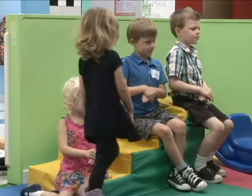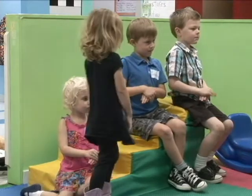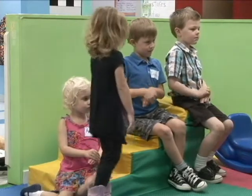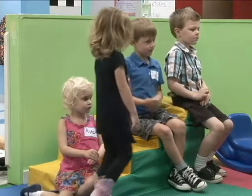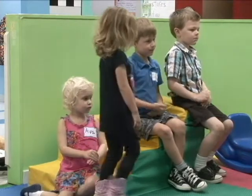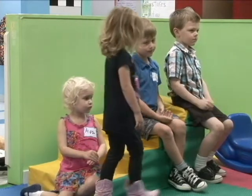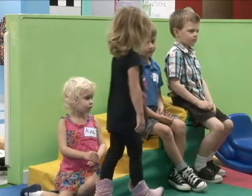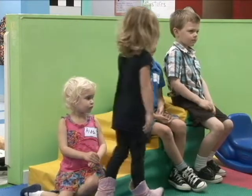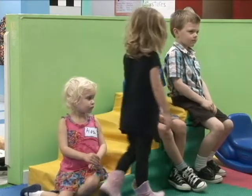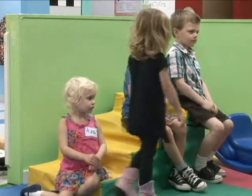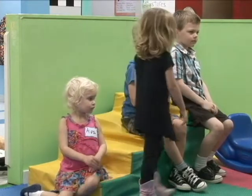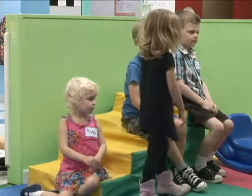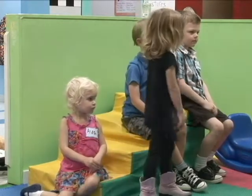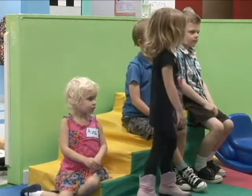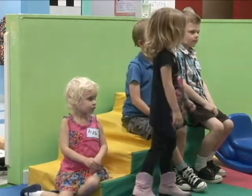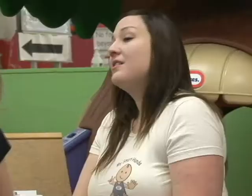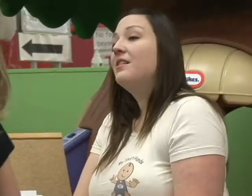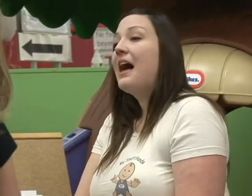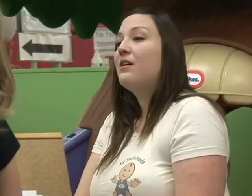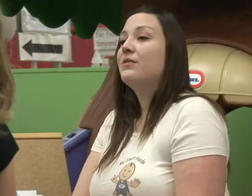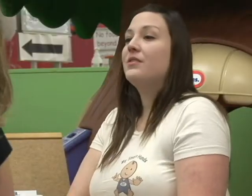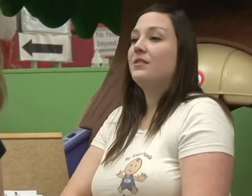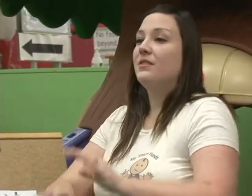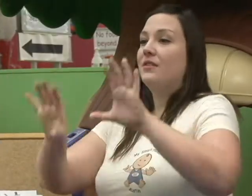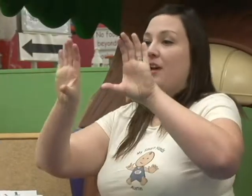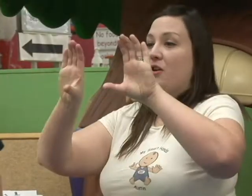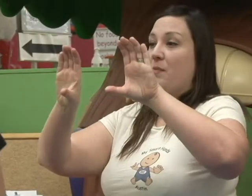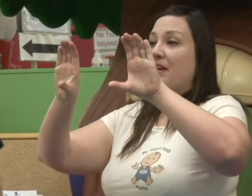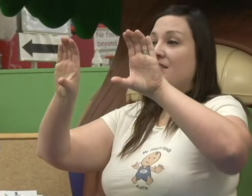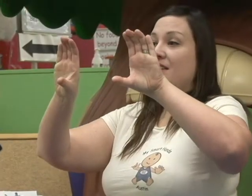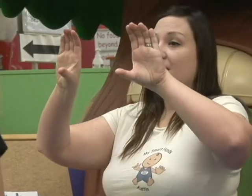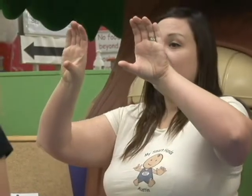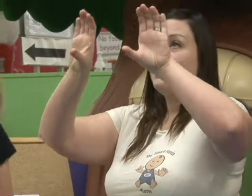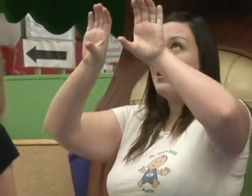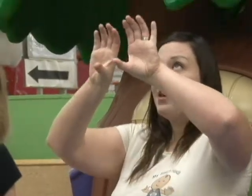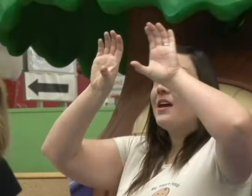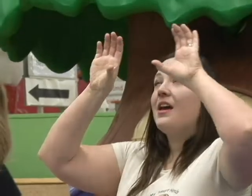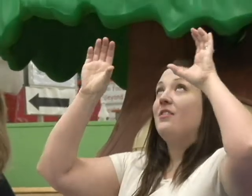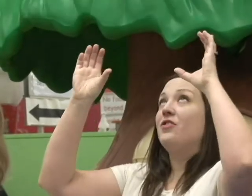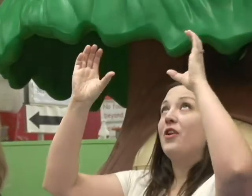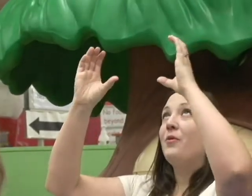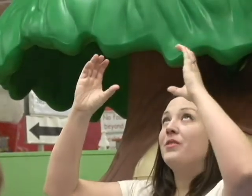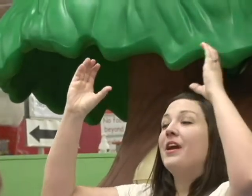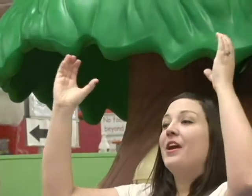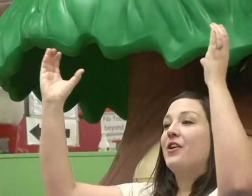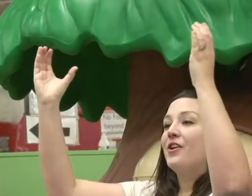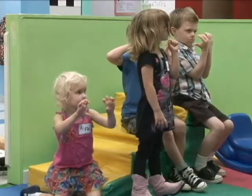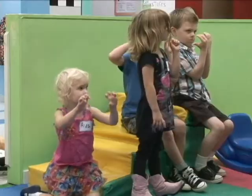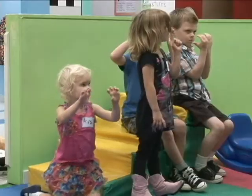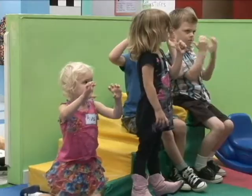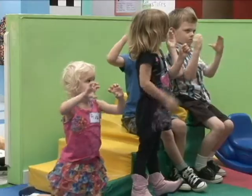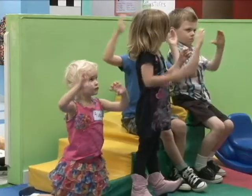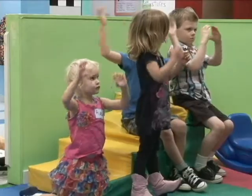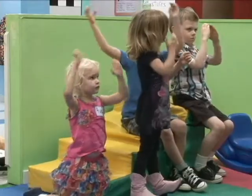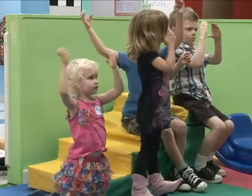Let's see. Another one is cloud. And you make C's and then you go in the air, like the cloud.